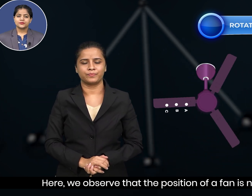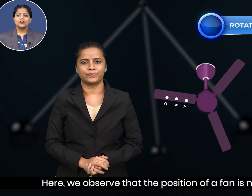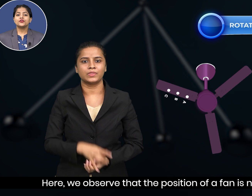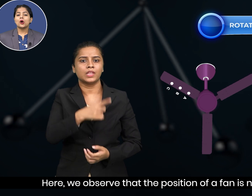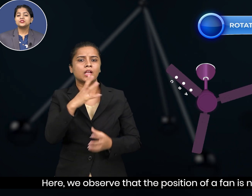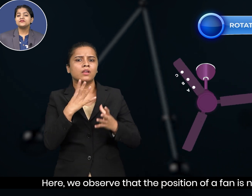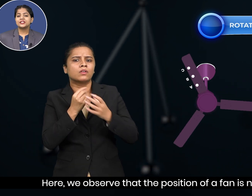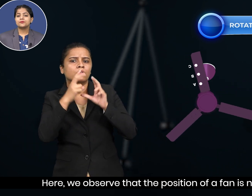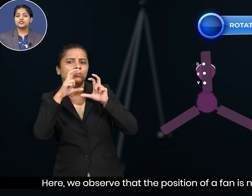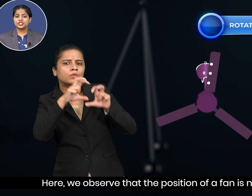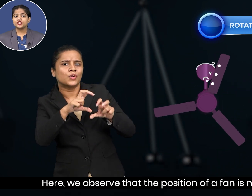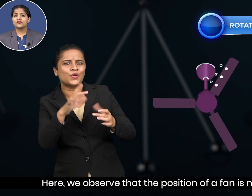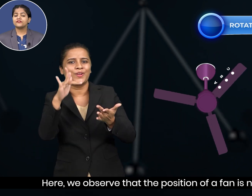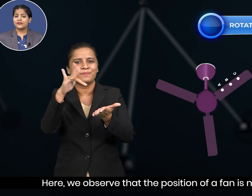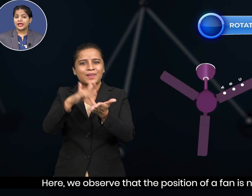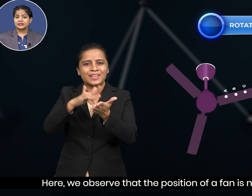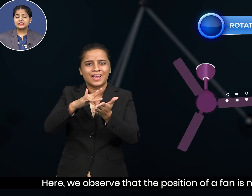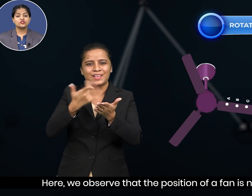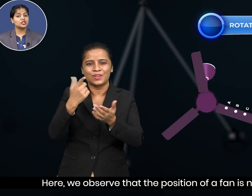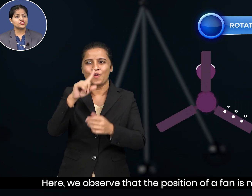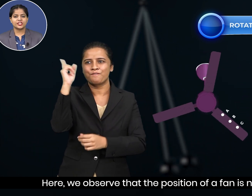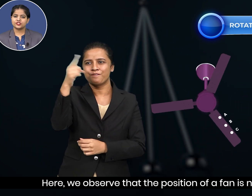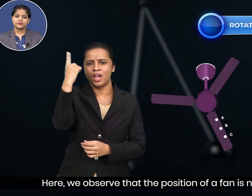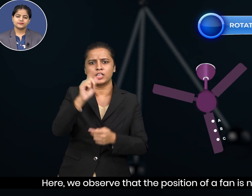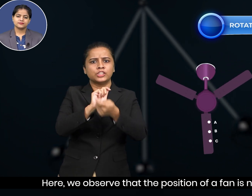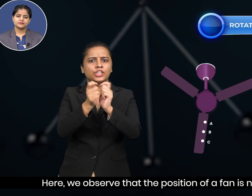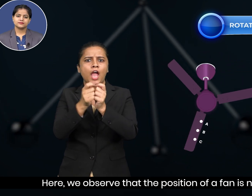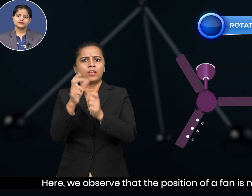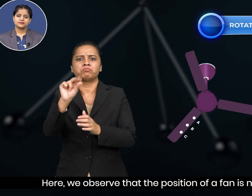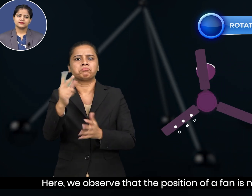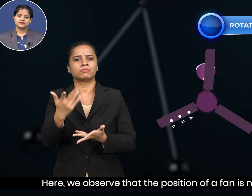Here, we observe that the position of a fan is not changing.